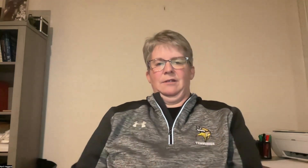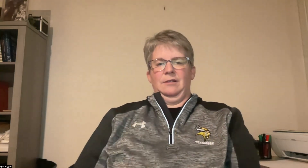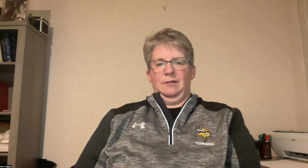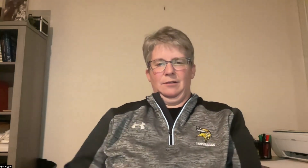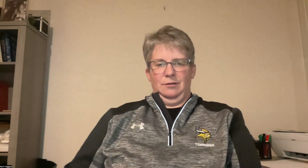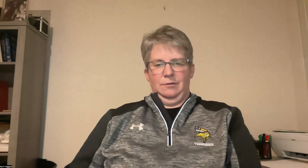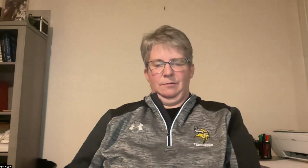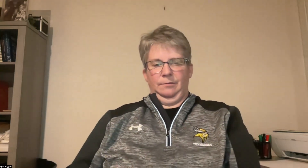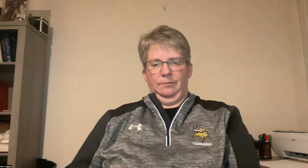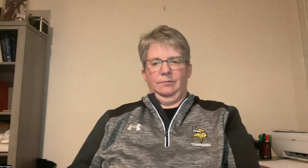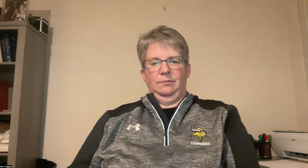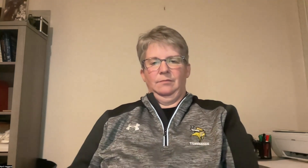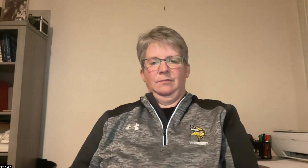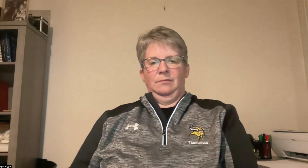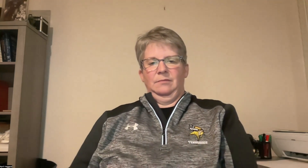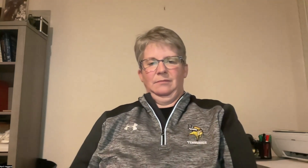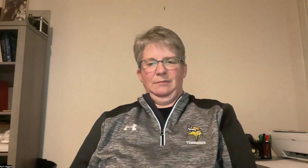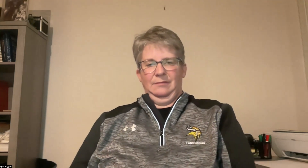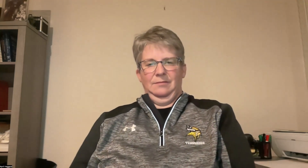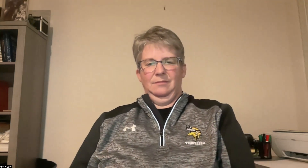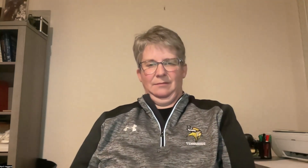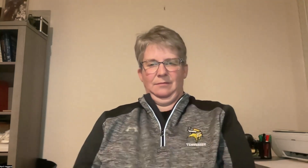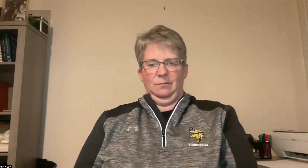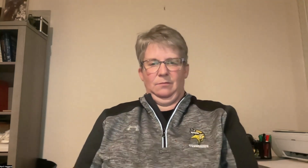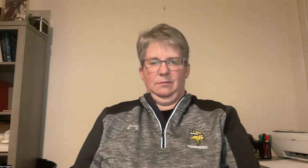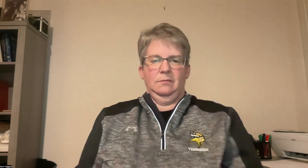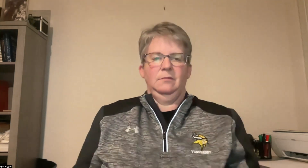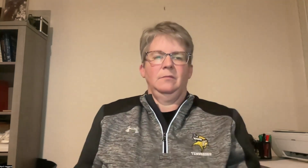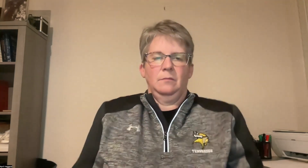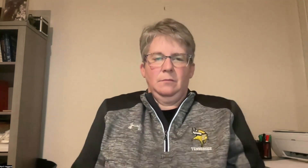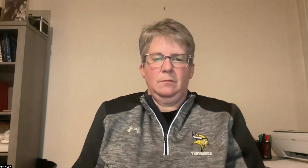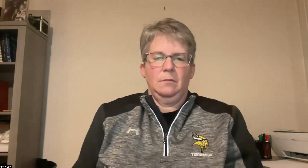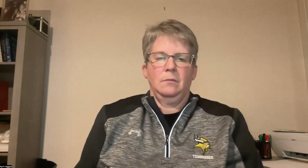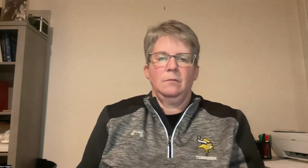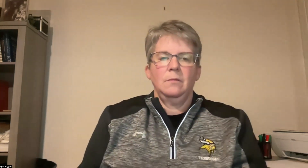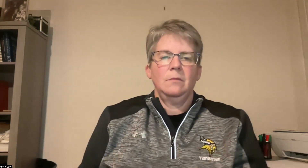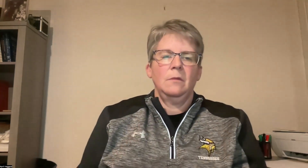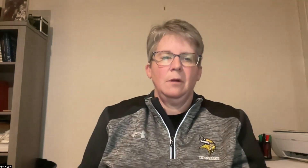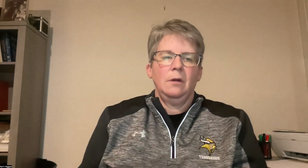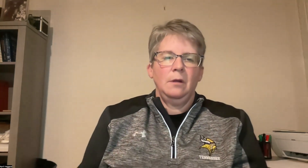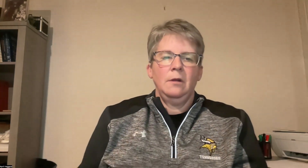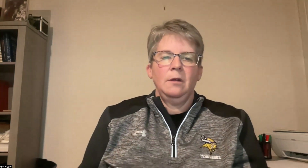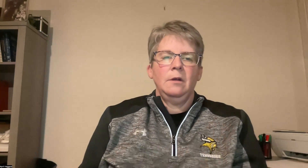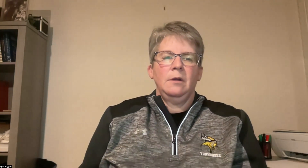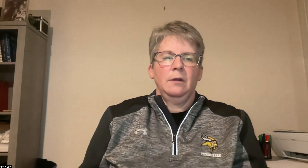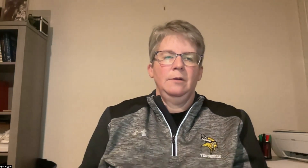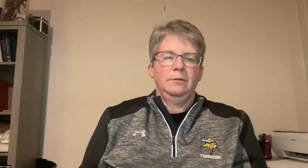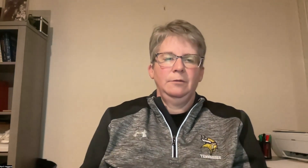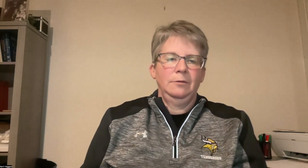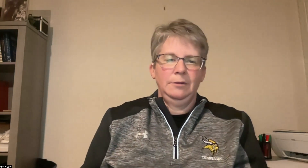name of that old hosting and then transfer the information. So we have to like disconnect from, or, you know, get away from